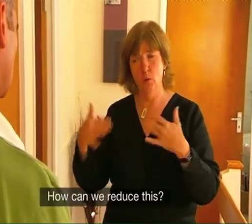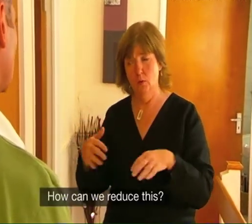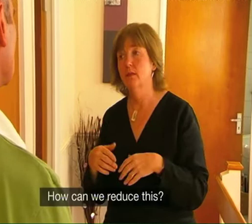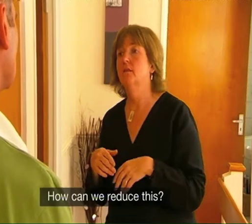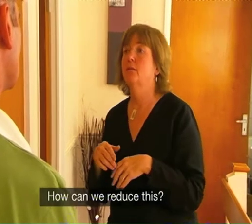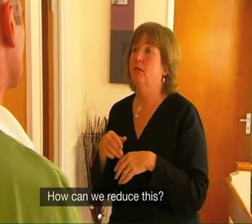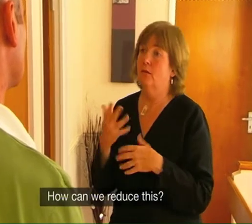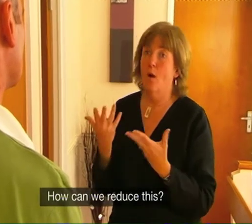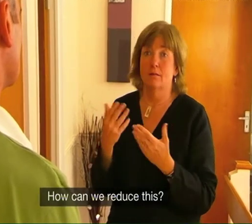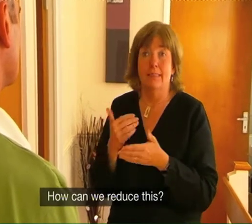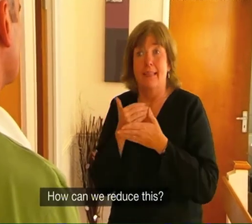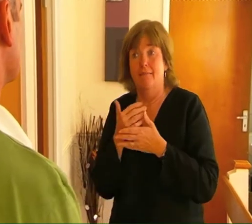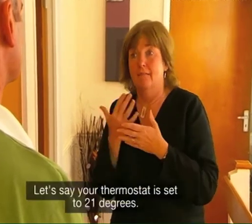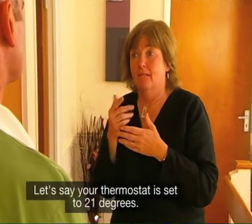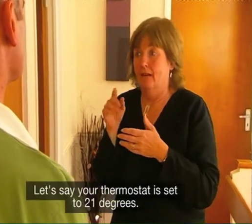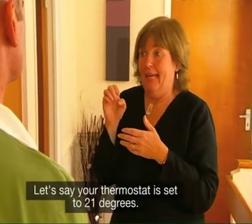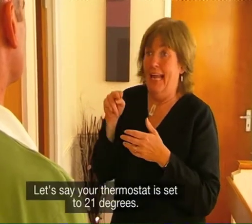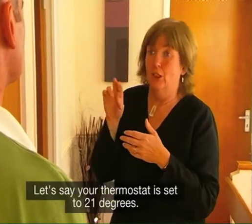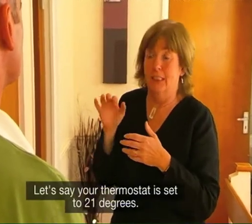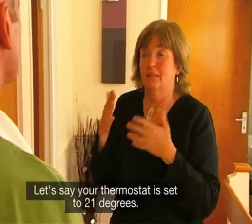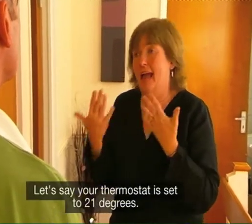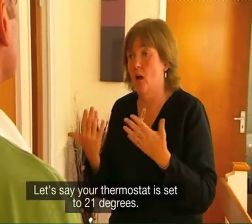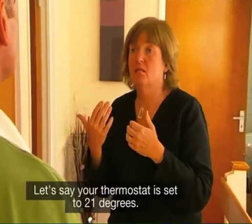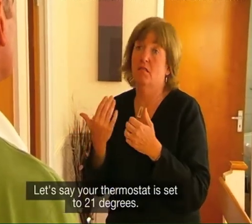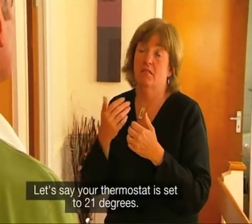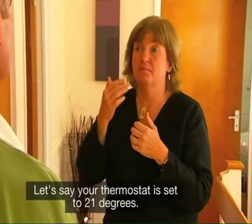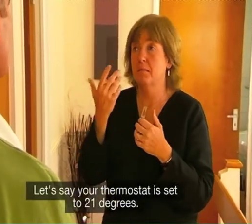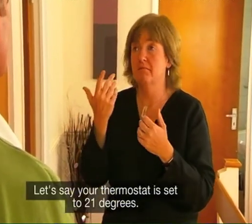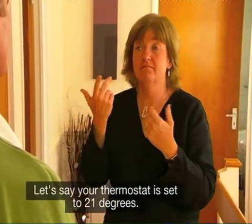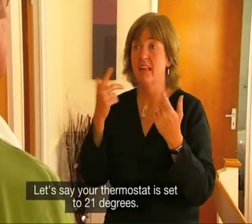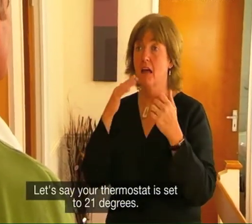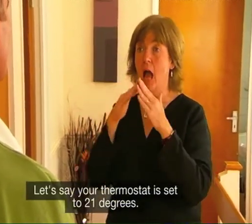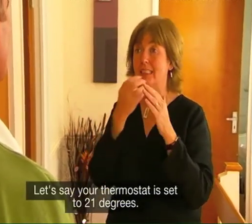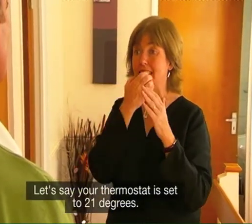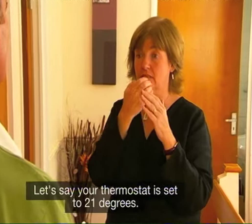How can we reduce this? Well, let's say your thermostat is set to 21 degrees.